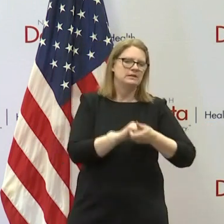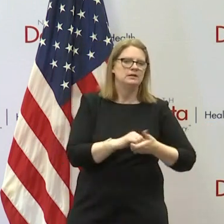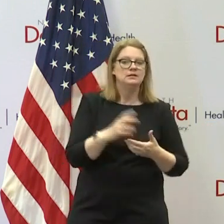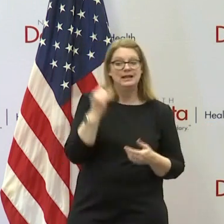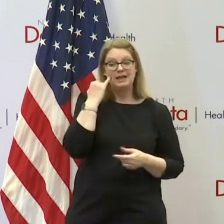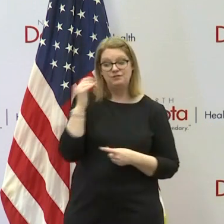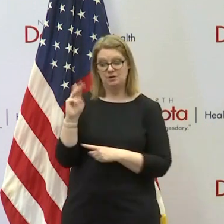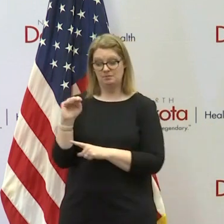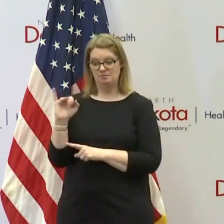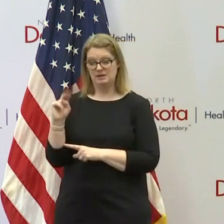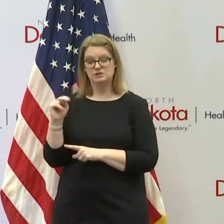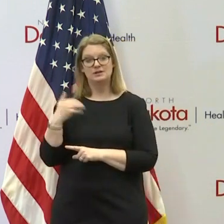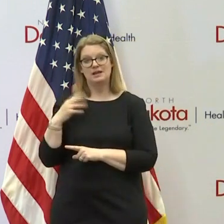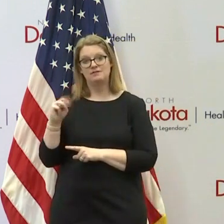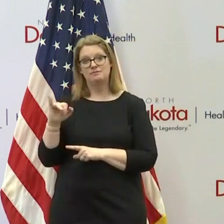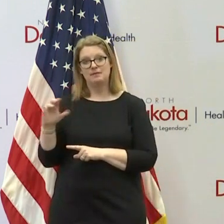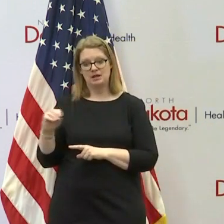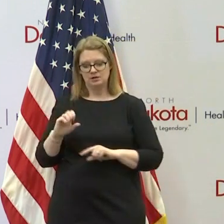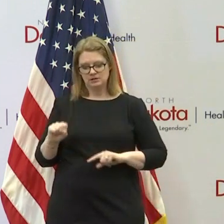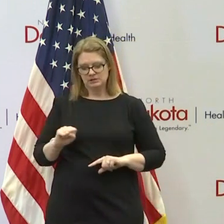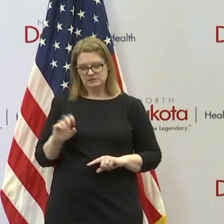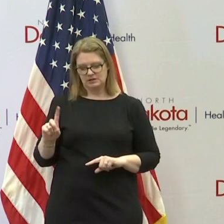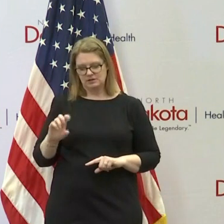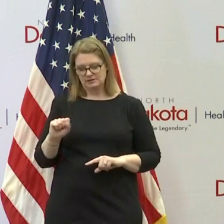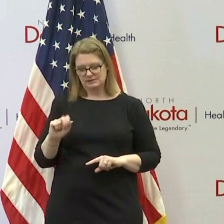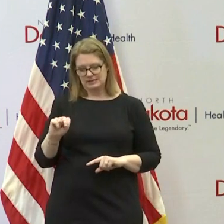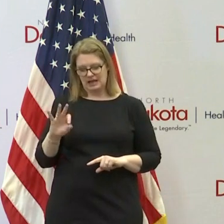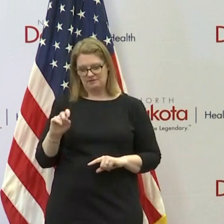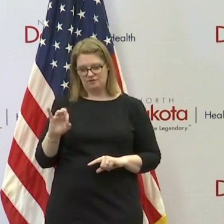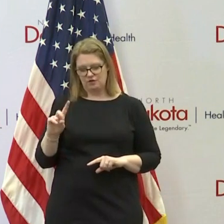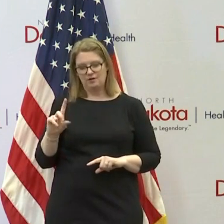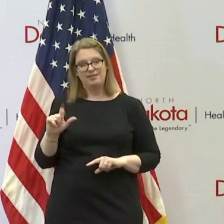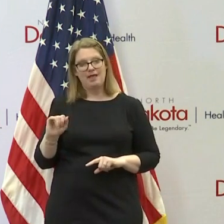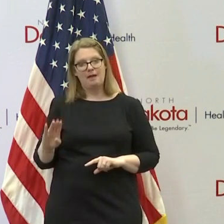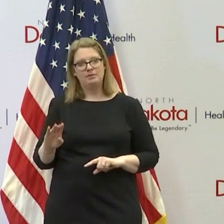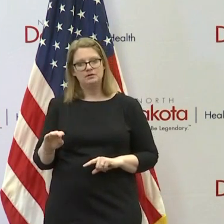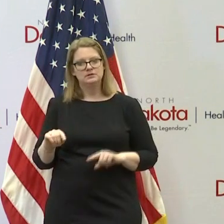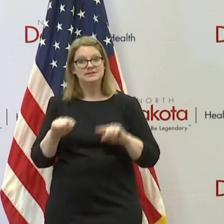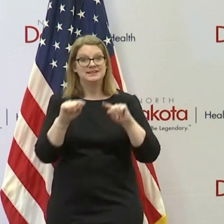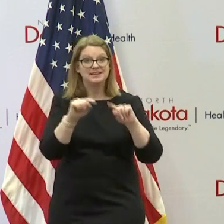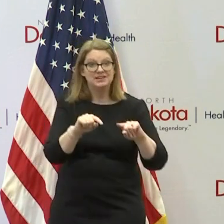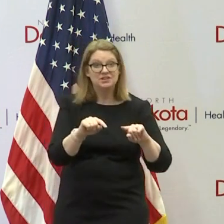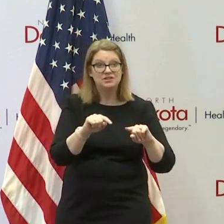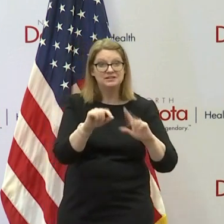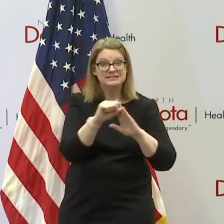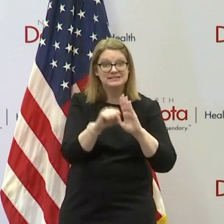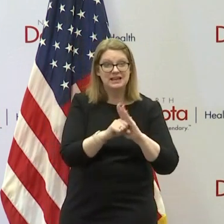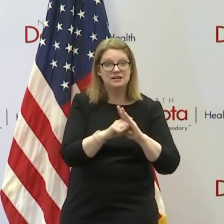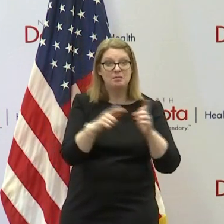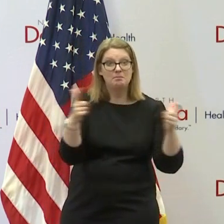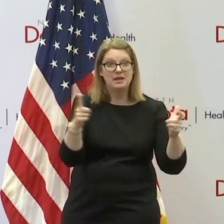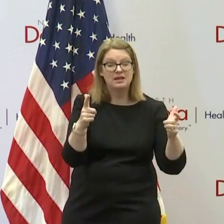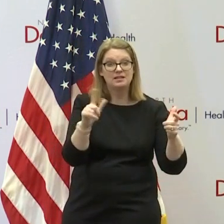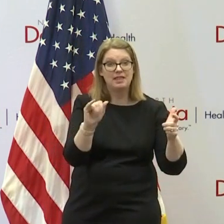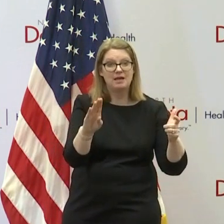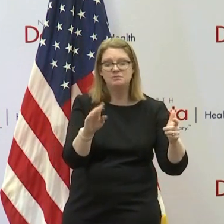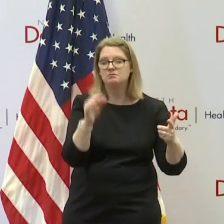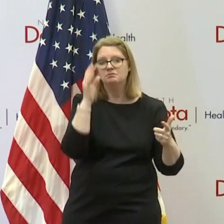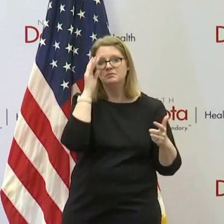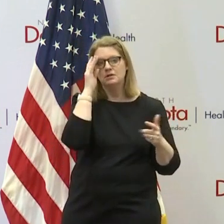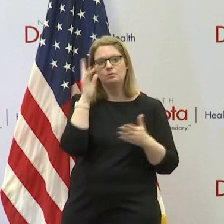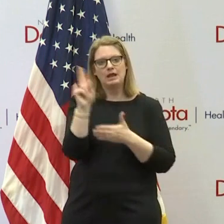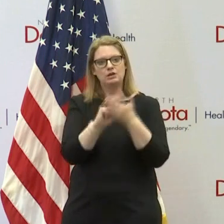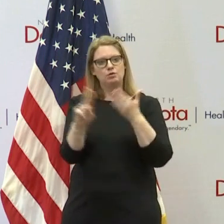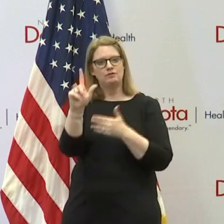if you're Minnesota, you've got Mayo. South Dakota's got the Sanford lab. We did not have a large medical lab in our state. We had university labs and the state